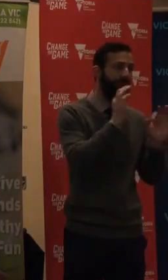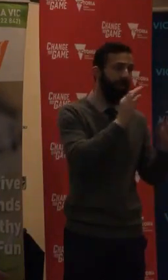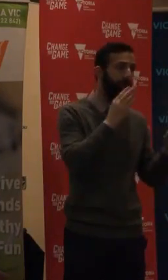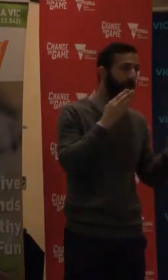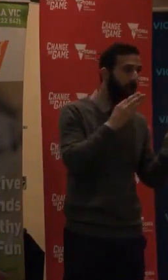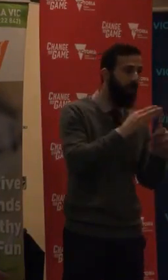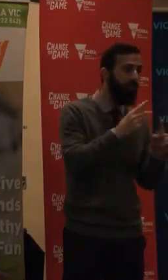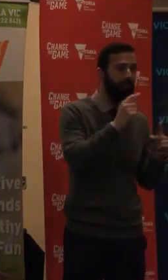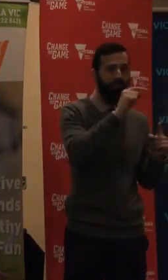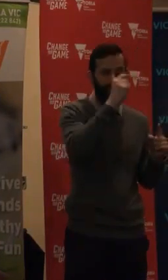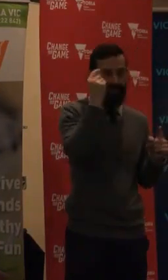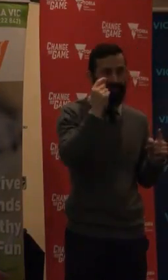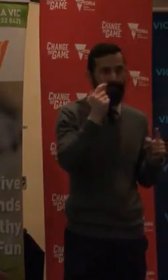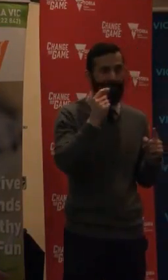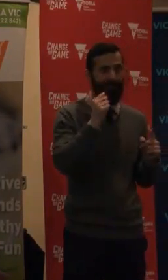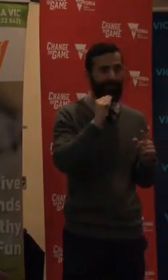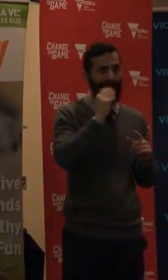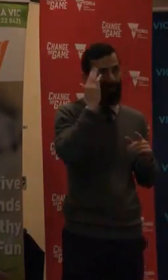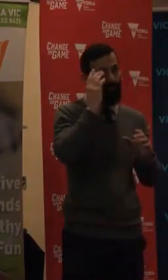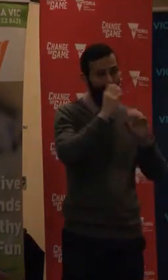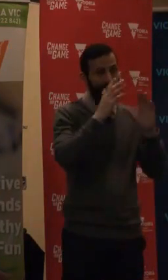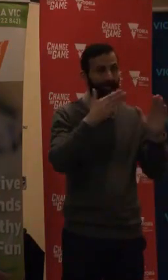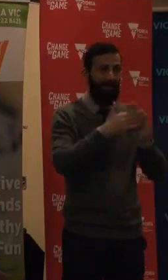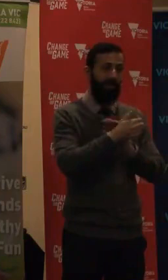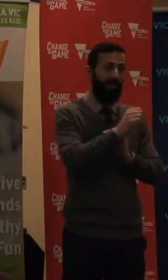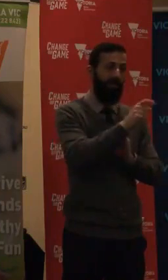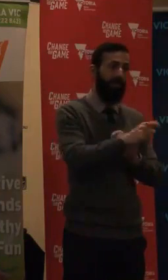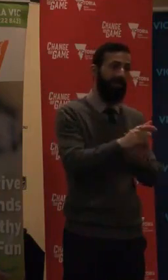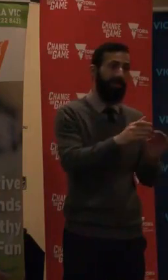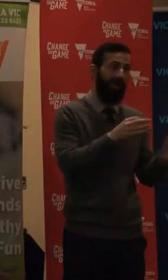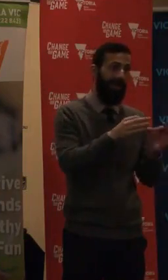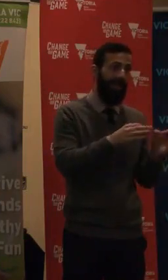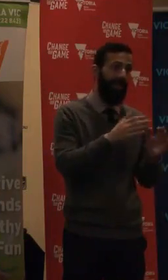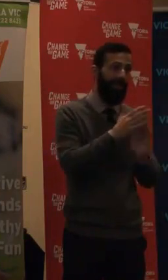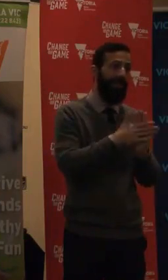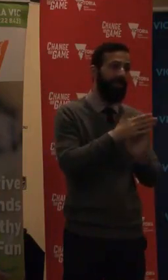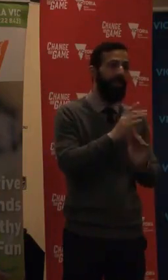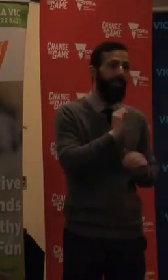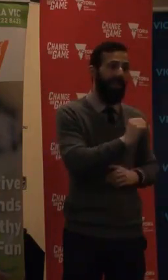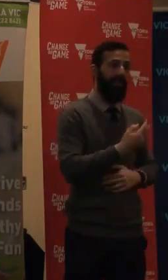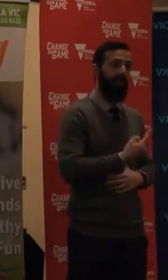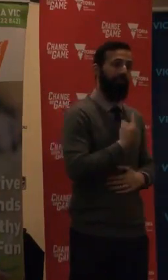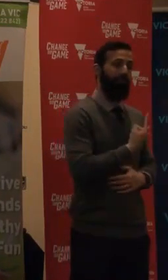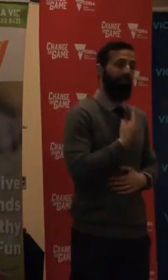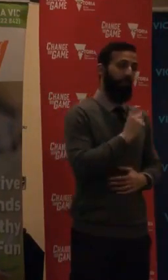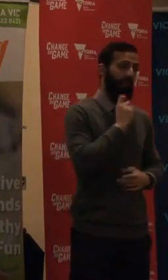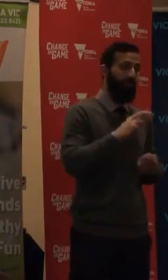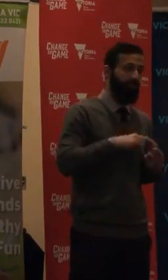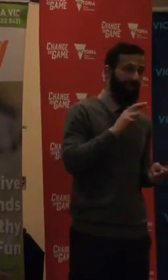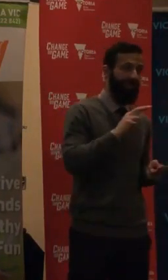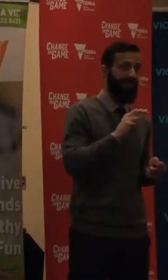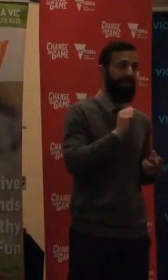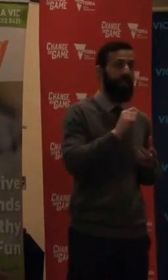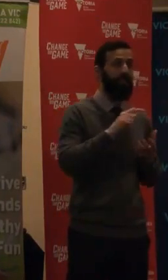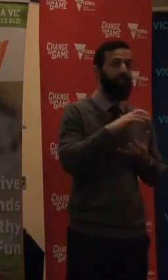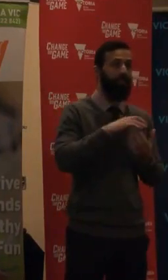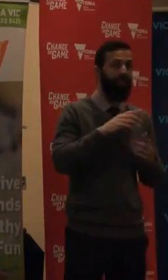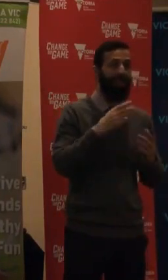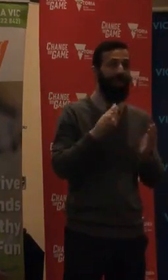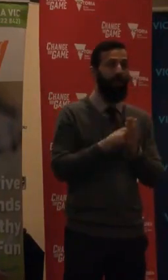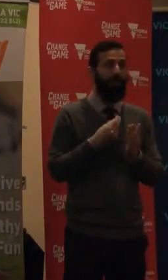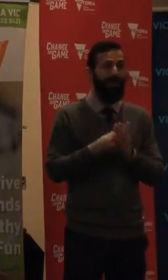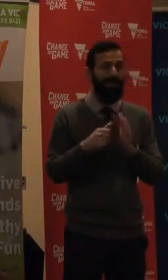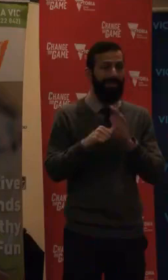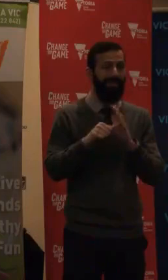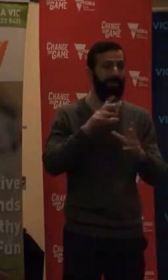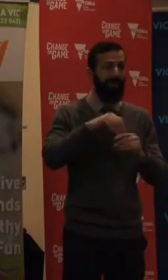goals, objectives and aspirations under a person's plan, that it will increase their independence, that will increase their social and economic